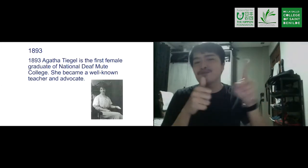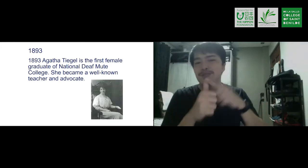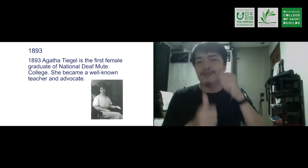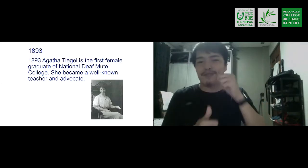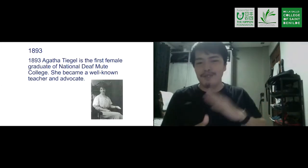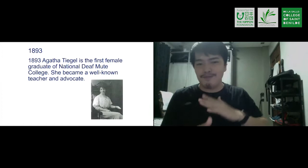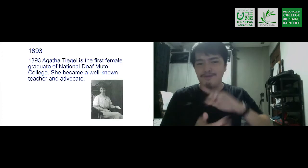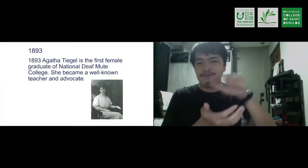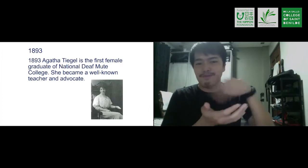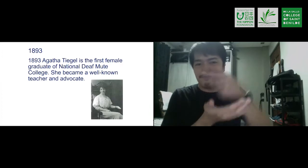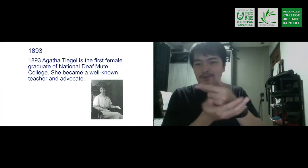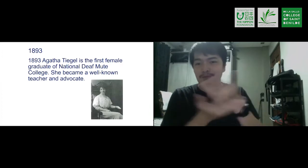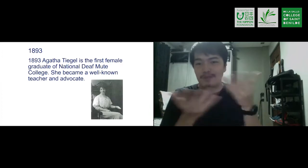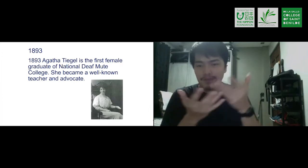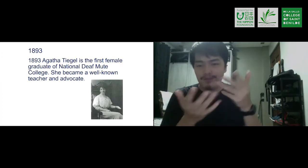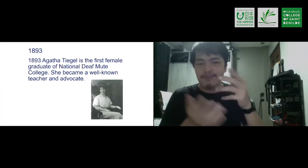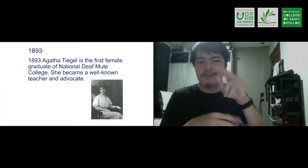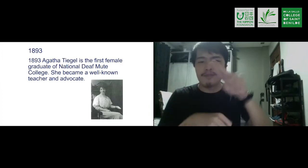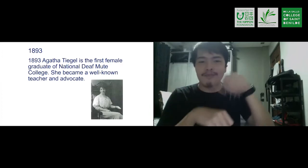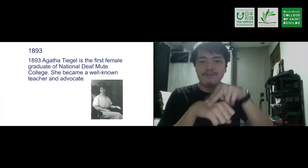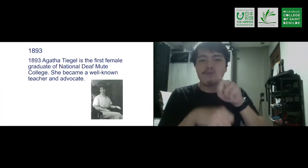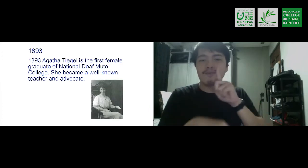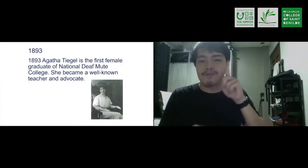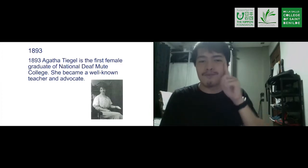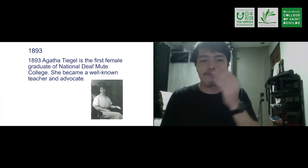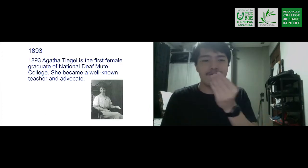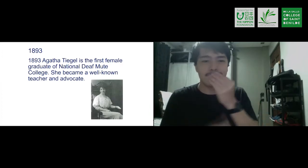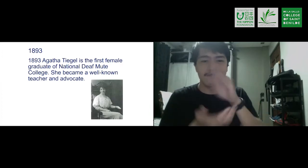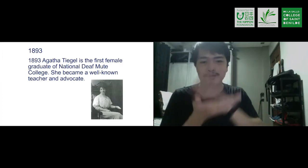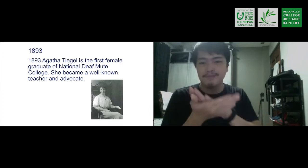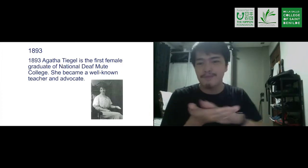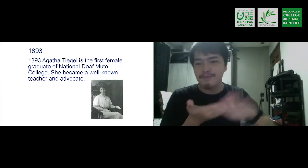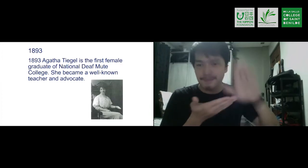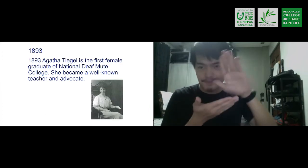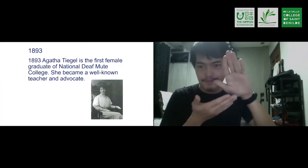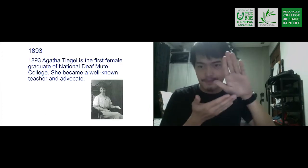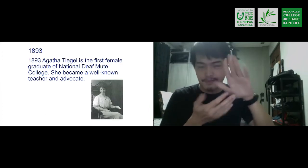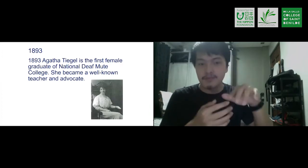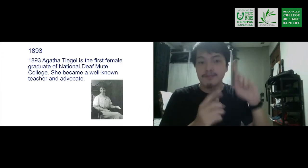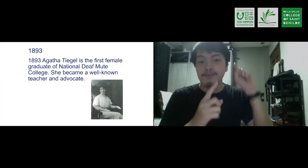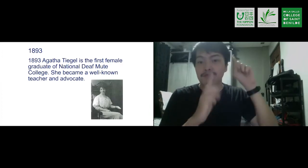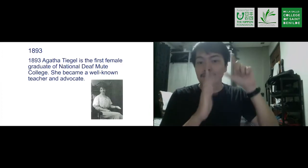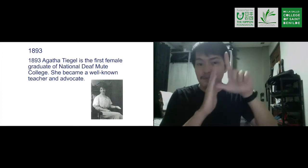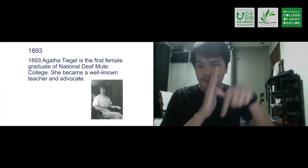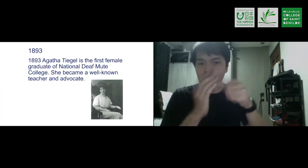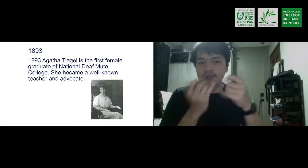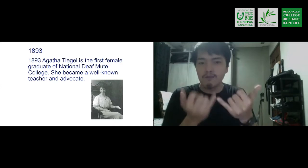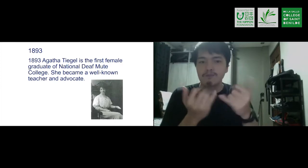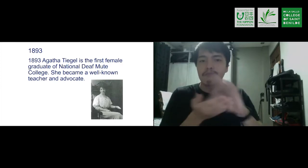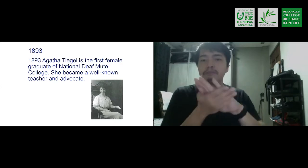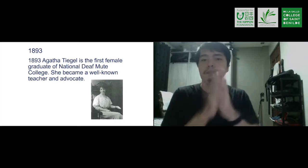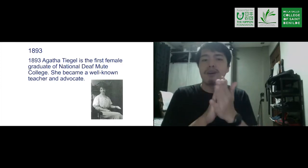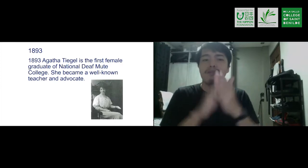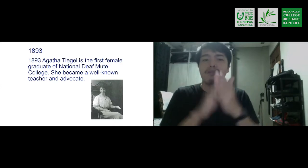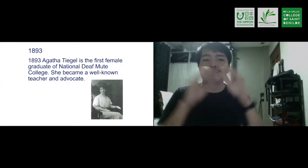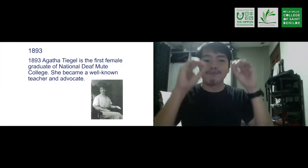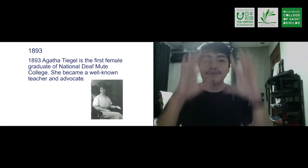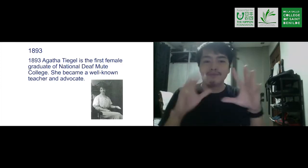where there were no prior female enrollees for the deaf